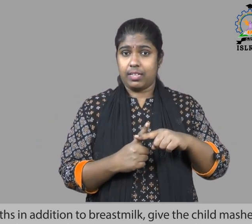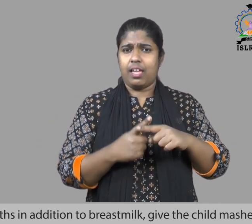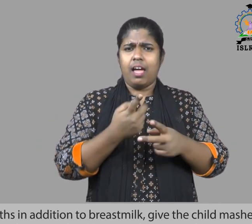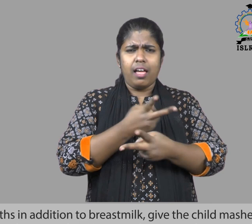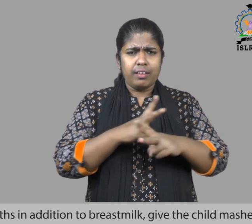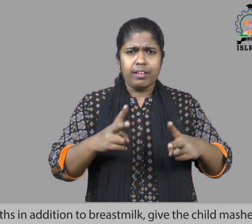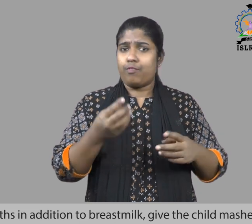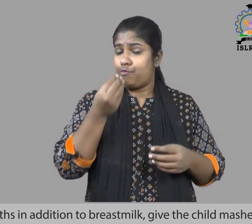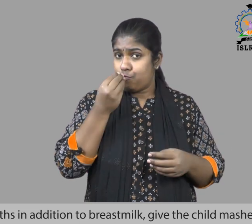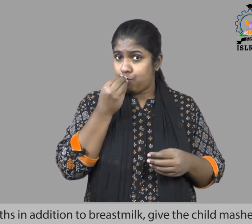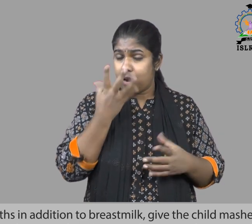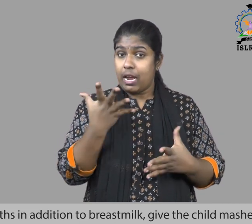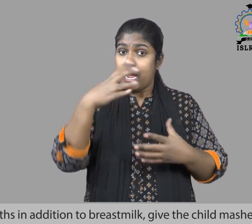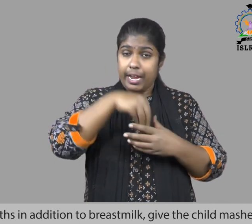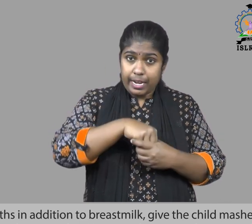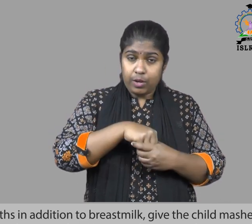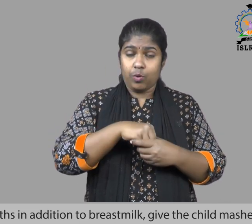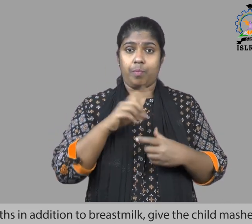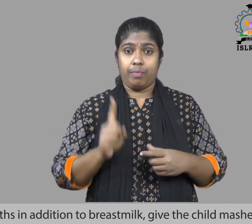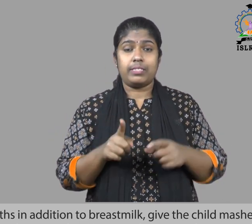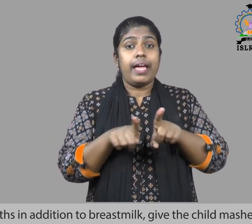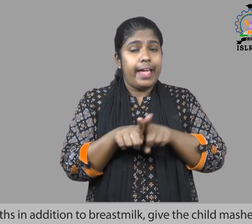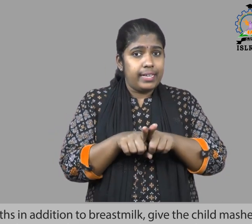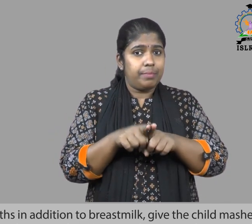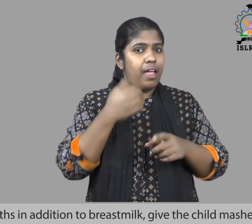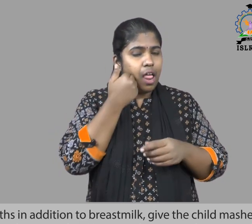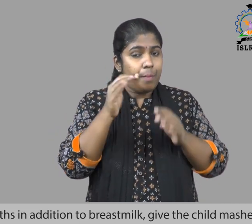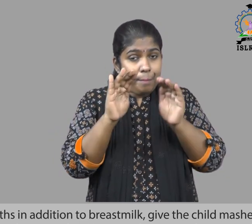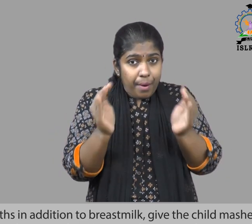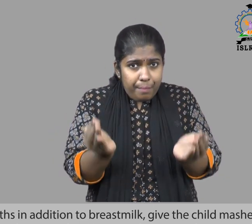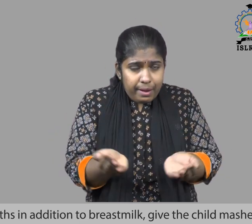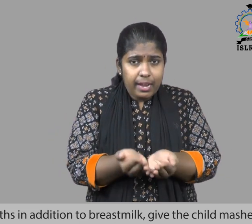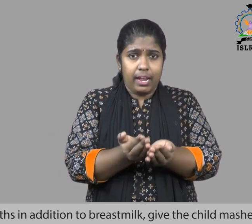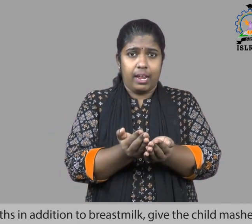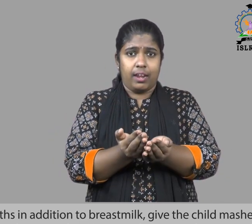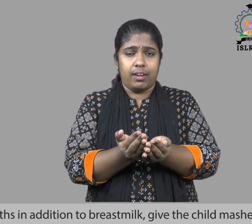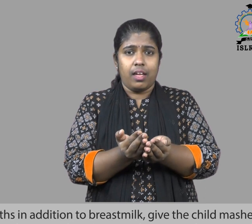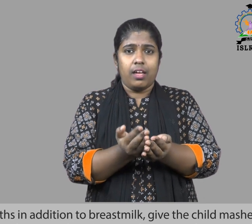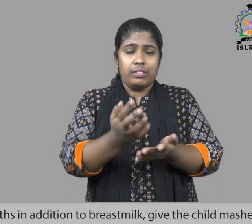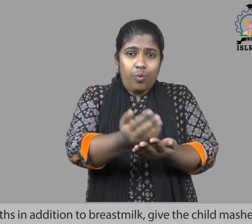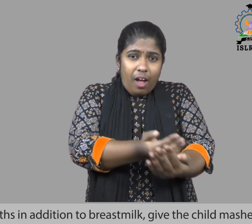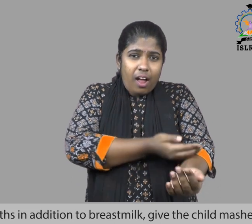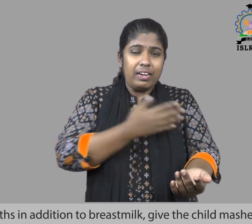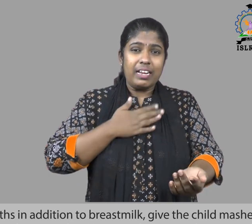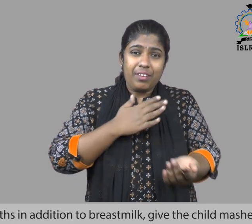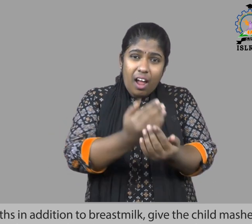and semi-solid complementary food prepared at home such as pumpkins,